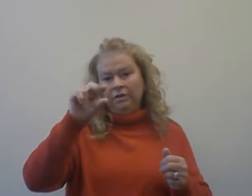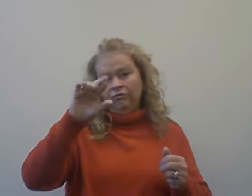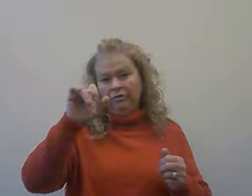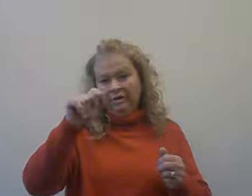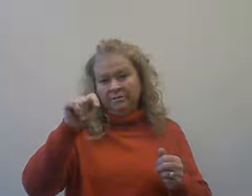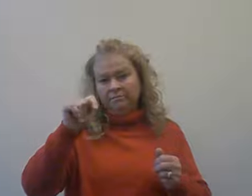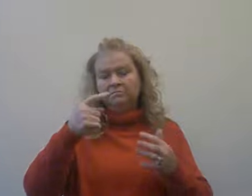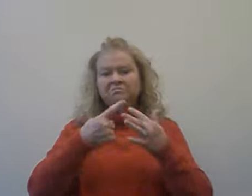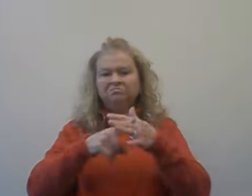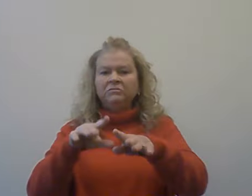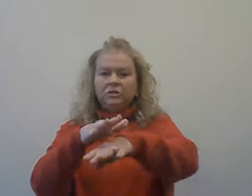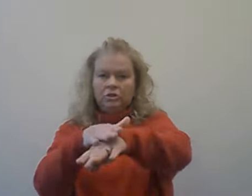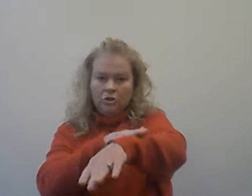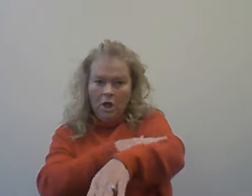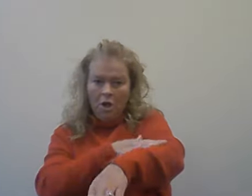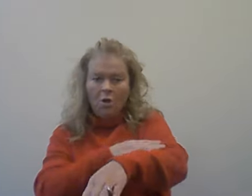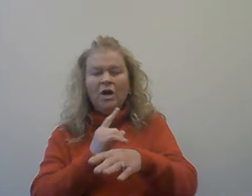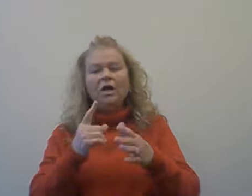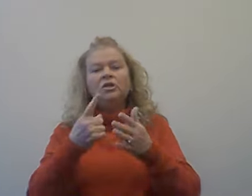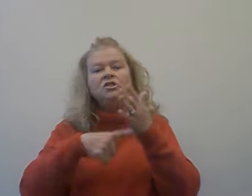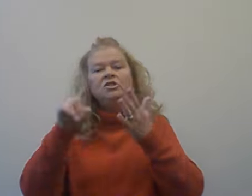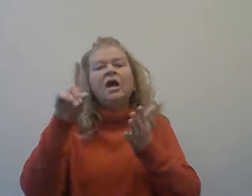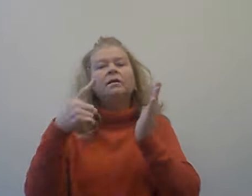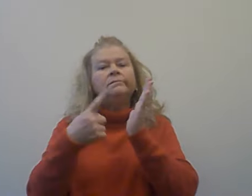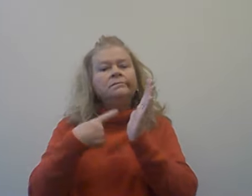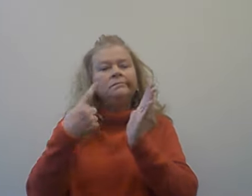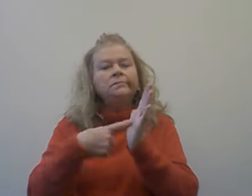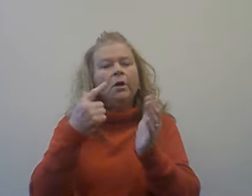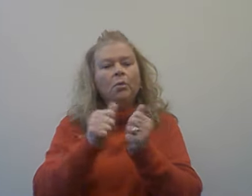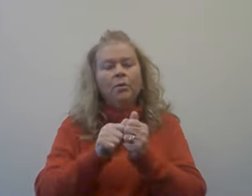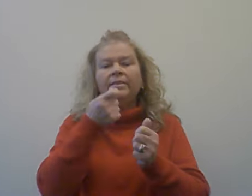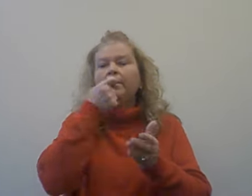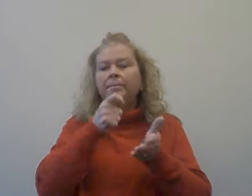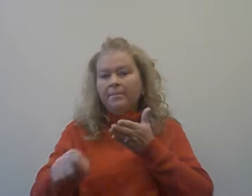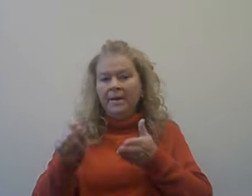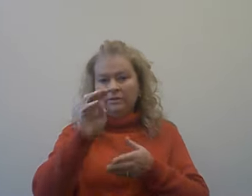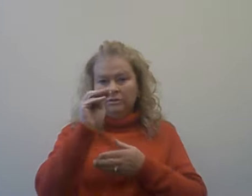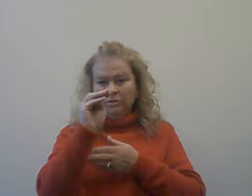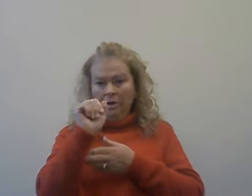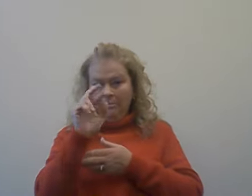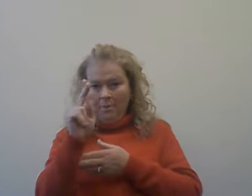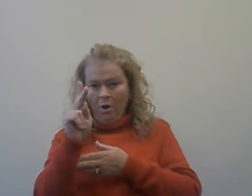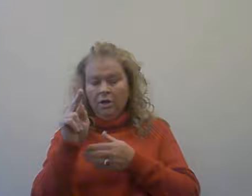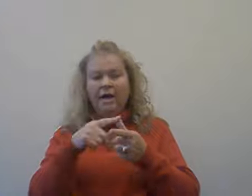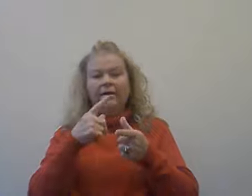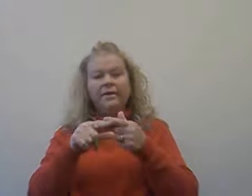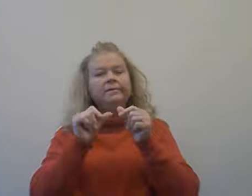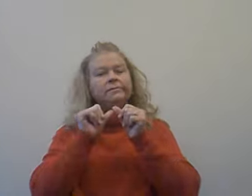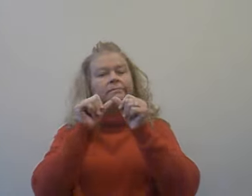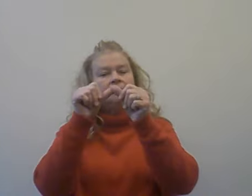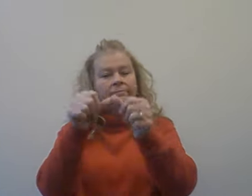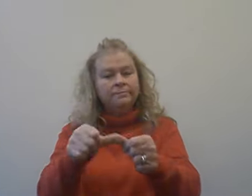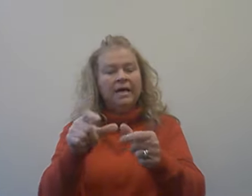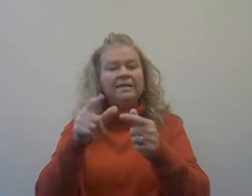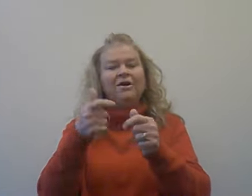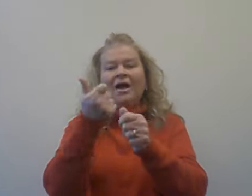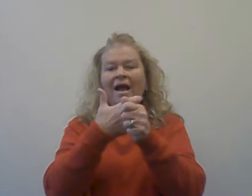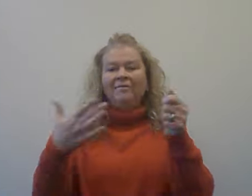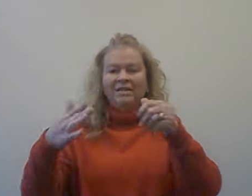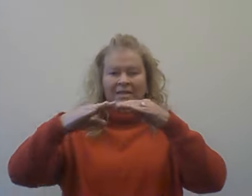want to periodically check by drawing some pencil marks on your panel and taking another pass, and just keep doing this until everything is nice and level. Then